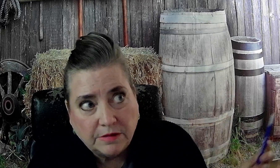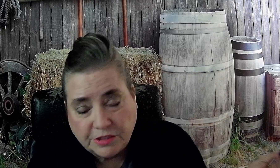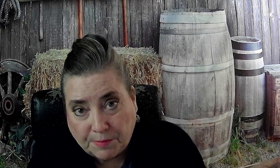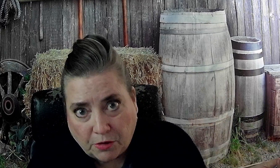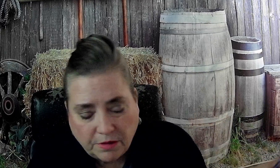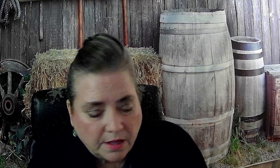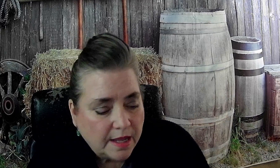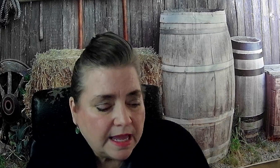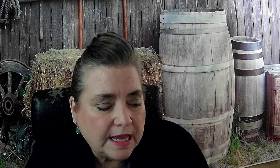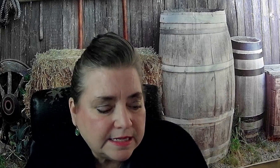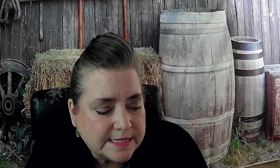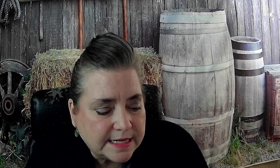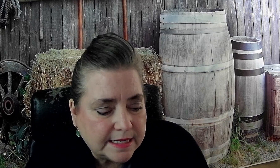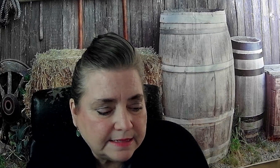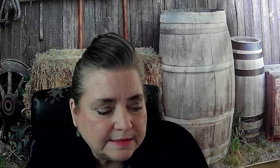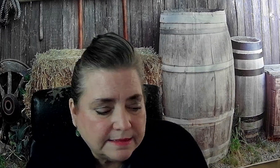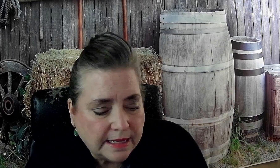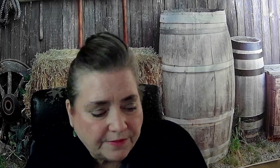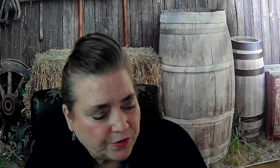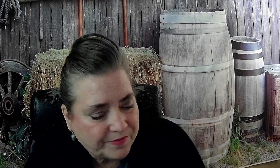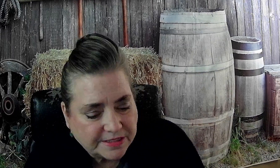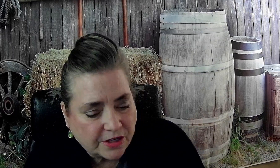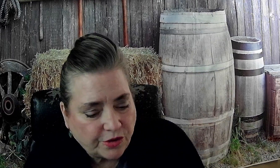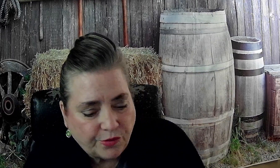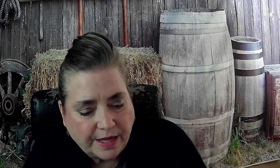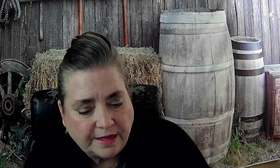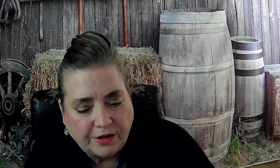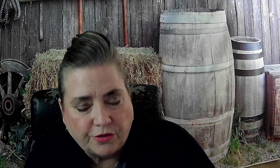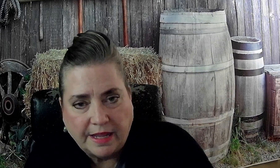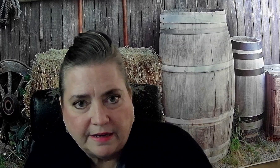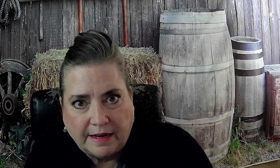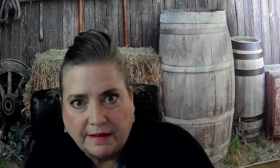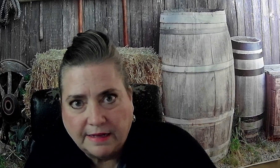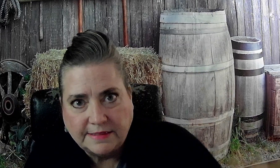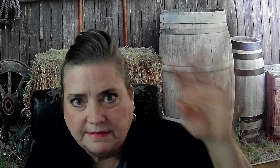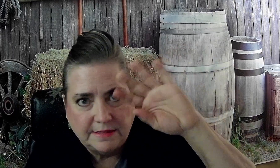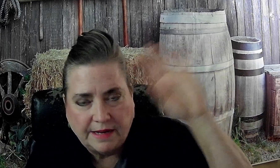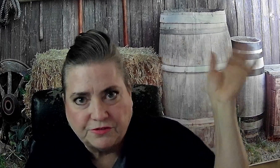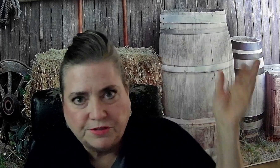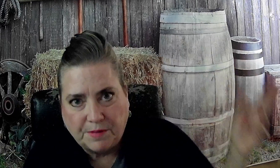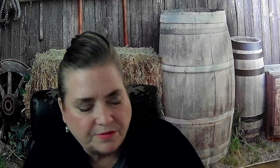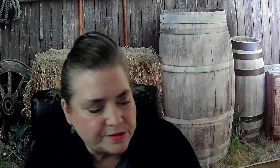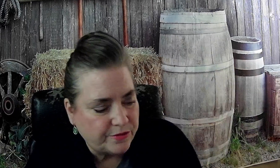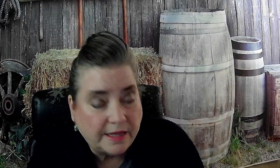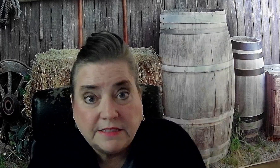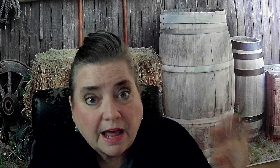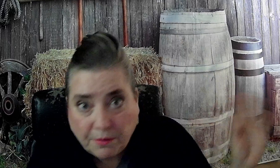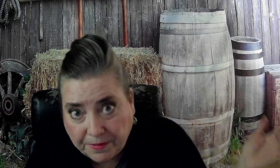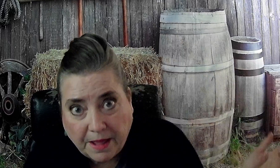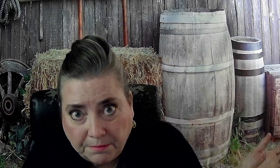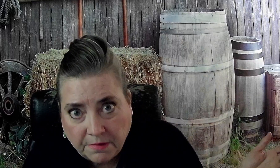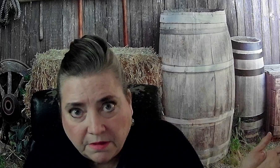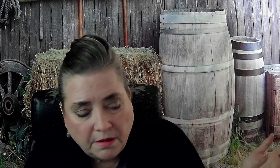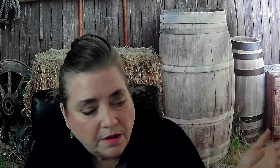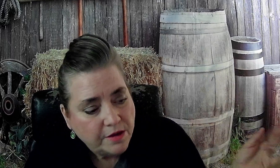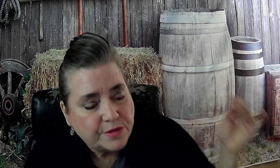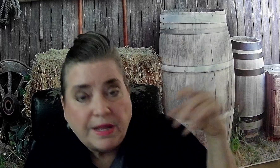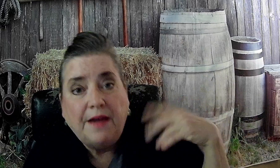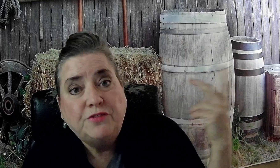tomorrow. And if you haven't done all you can to get your candidate elected after tomorrow, it's too late to help them. So we have to all